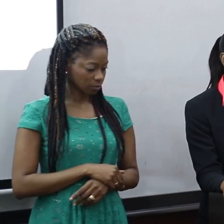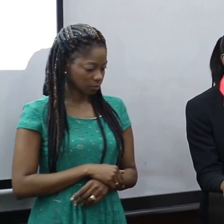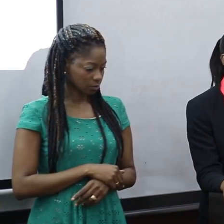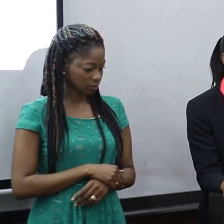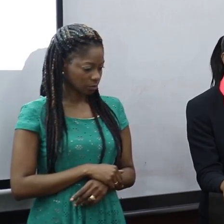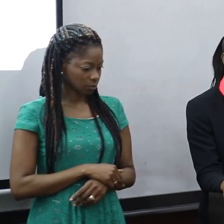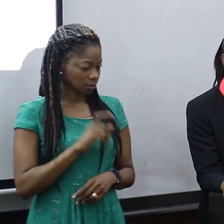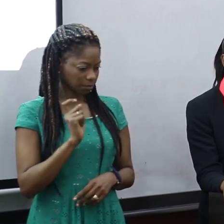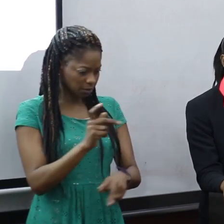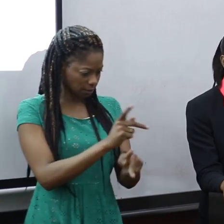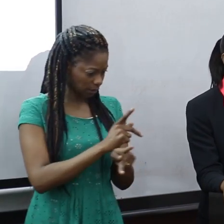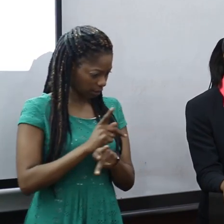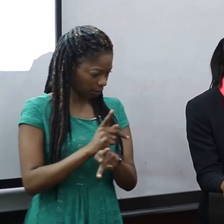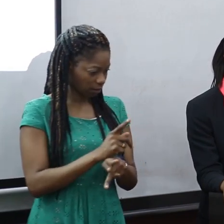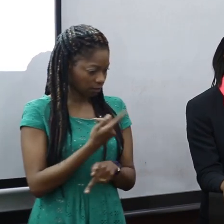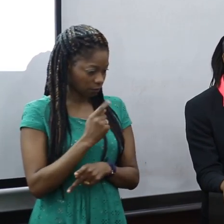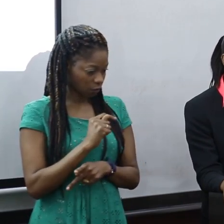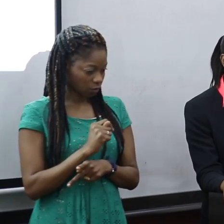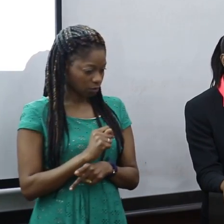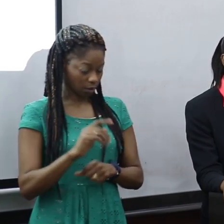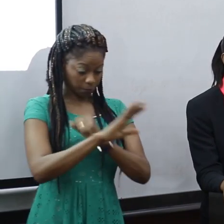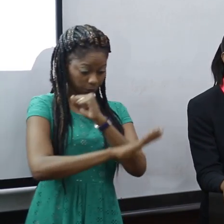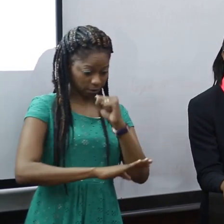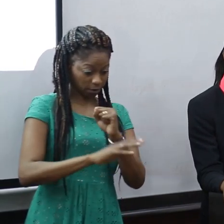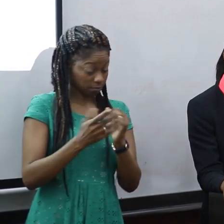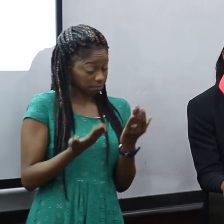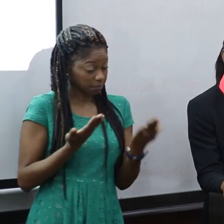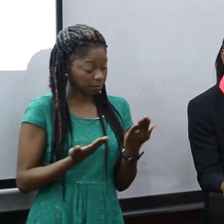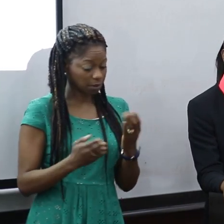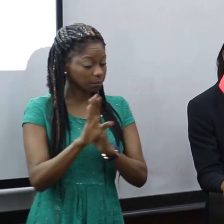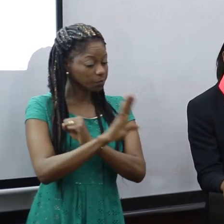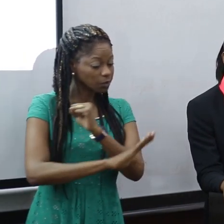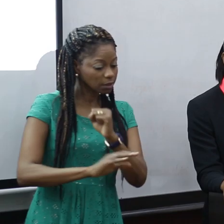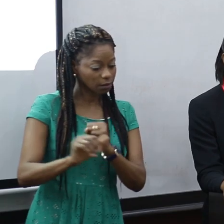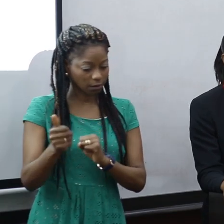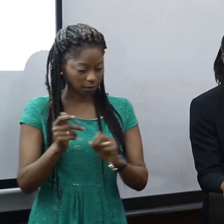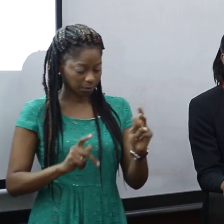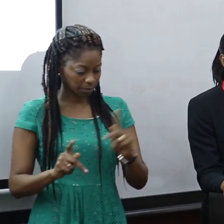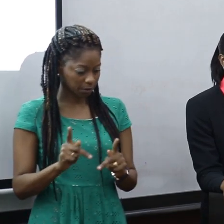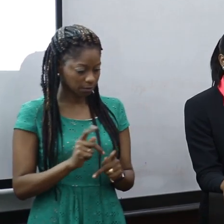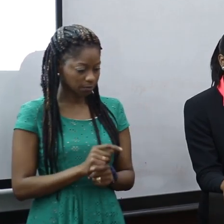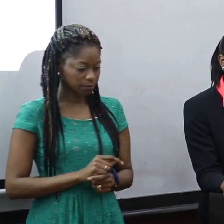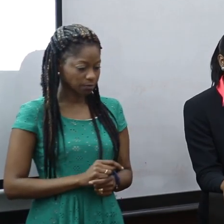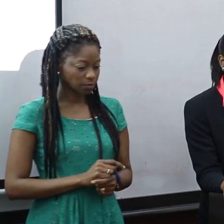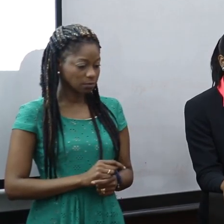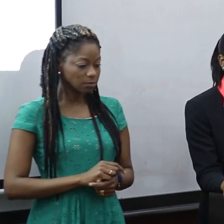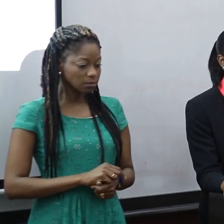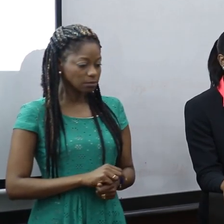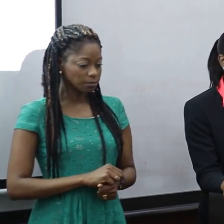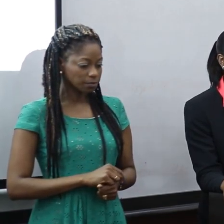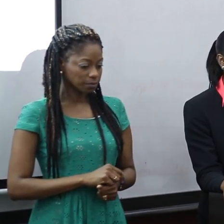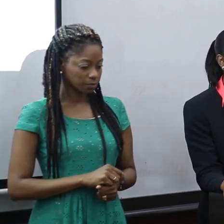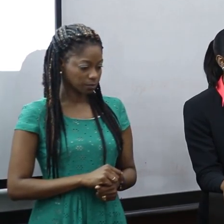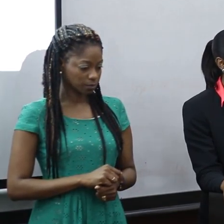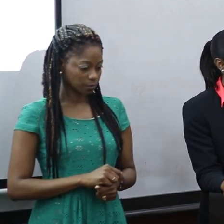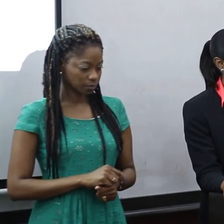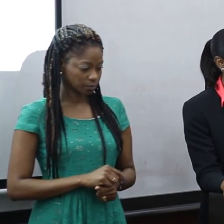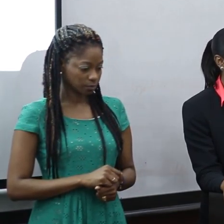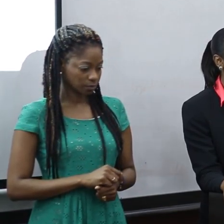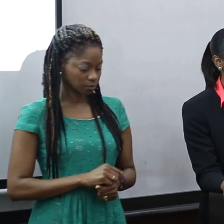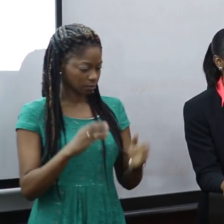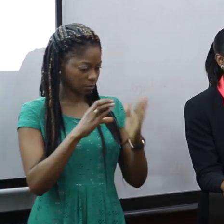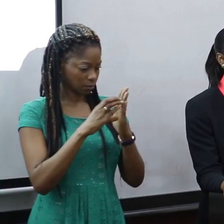care and treatment and the protection of others. This, as we stated earlier, is exactly what the High Commissioner said Article